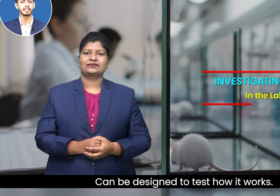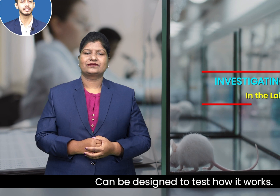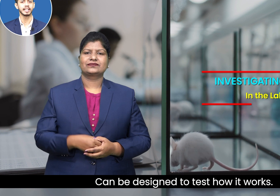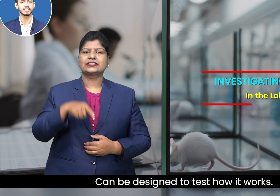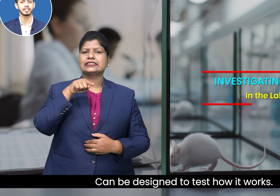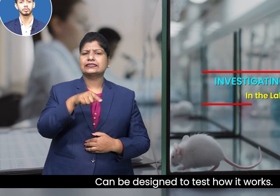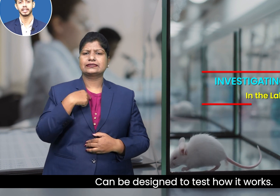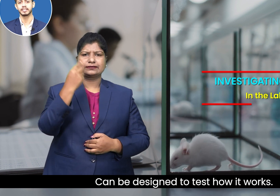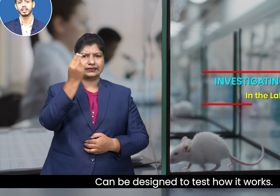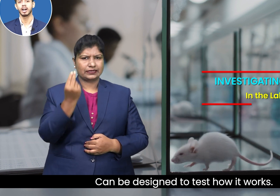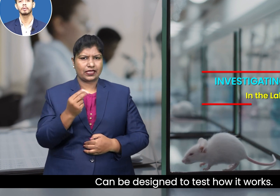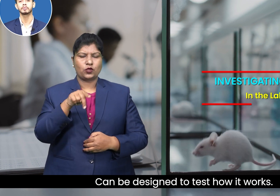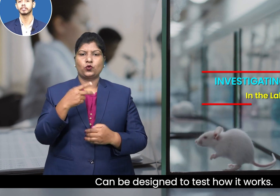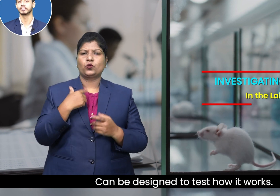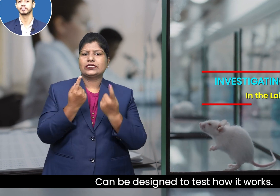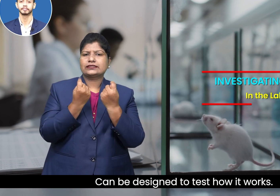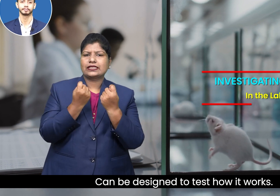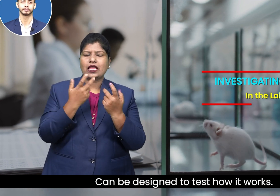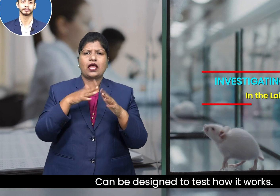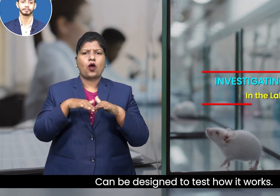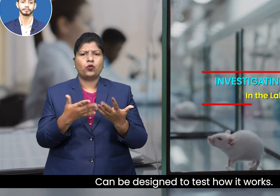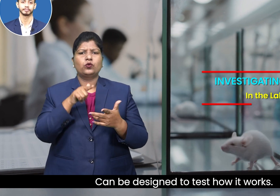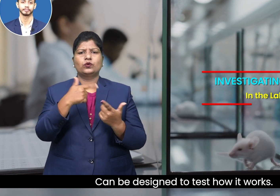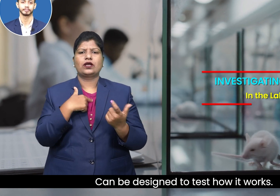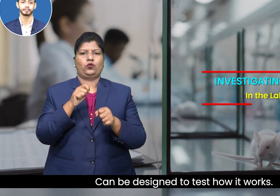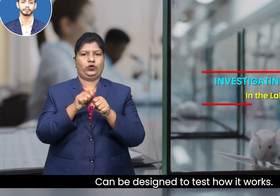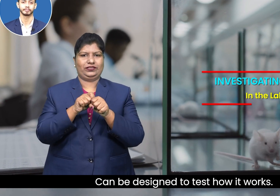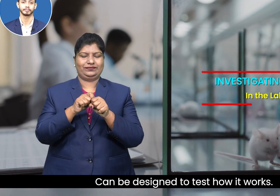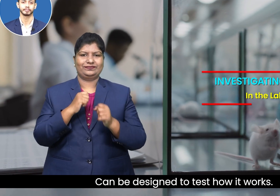can be designed to test how it works.